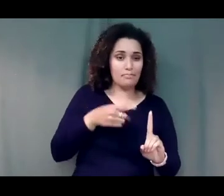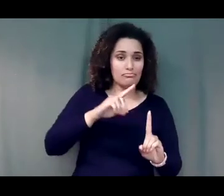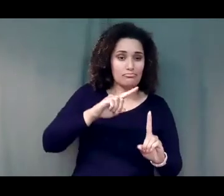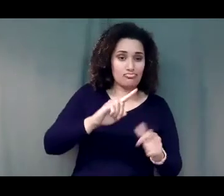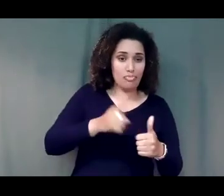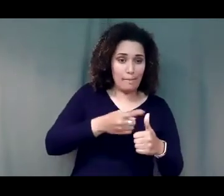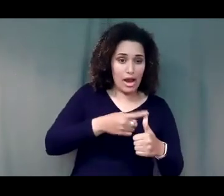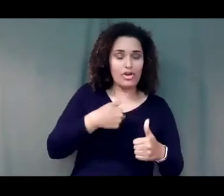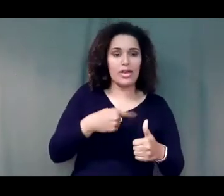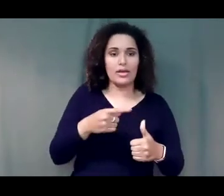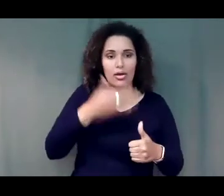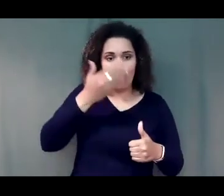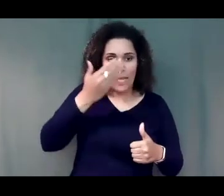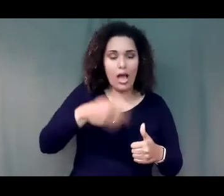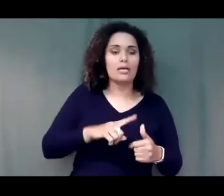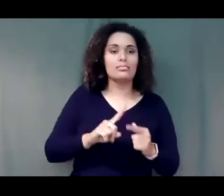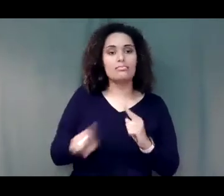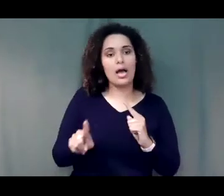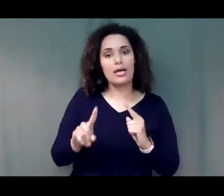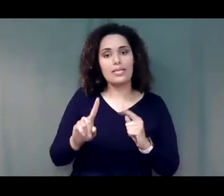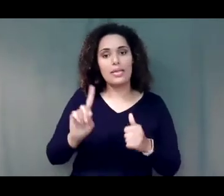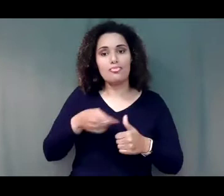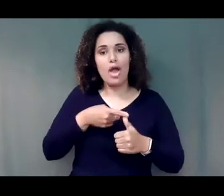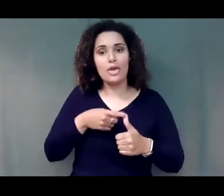the primary aromas, the